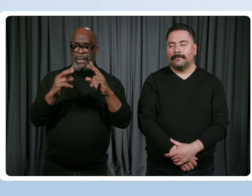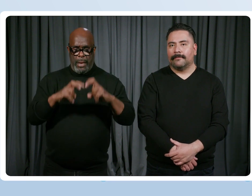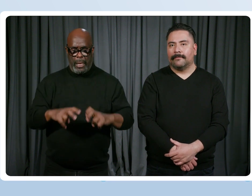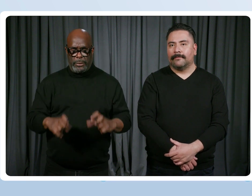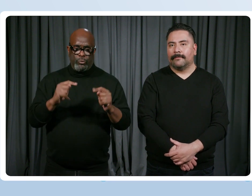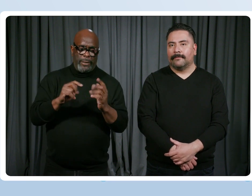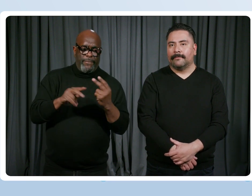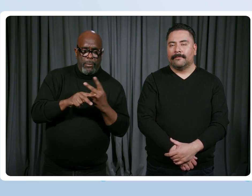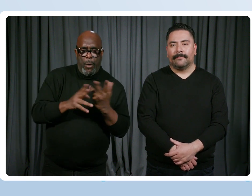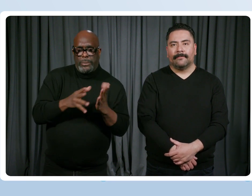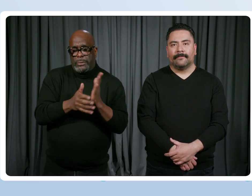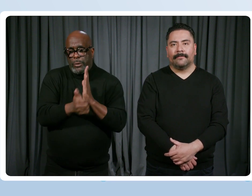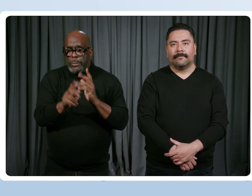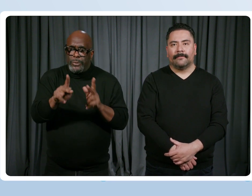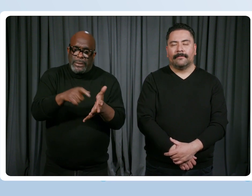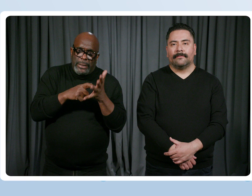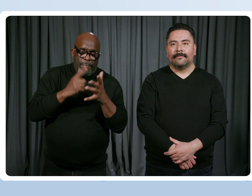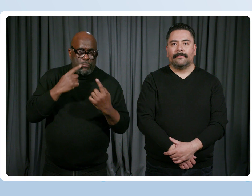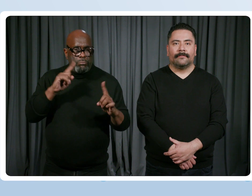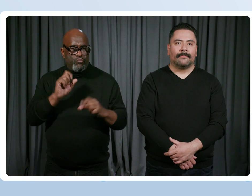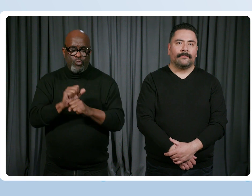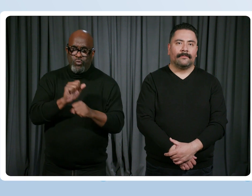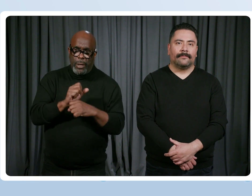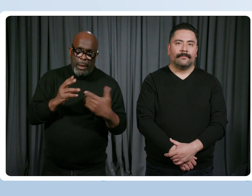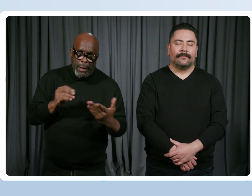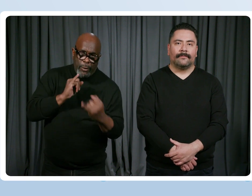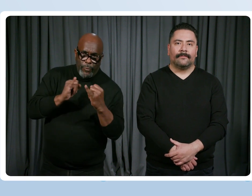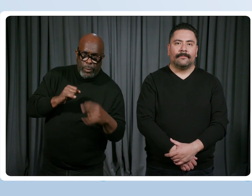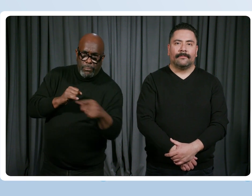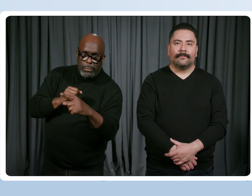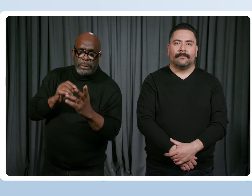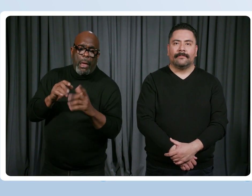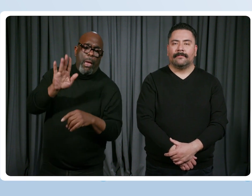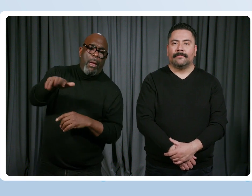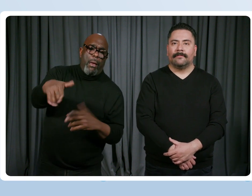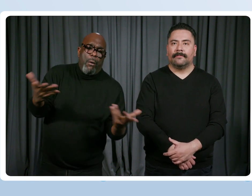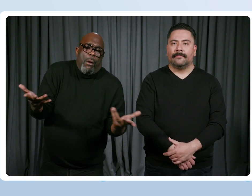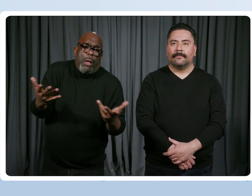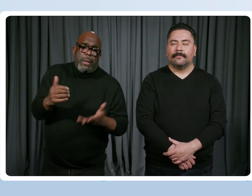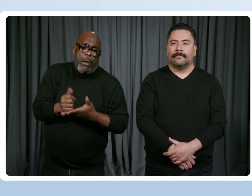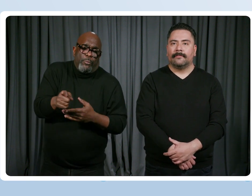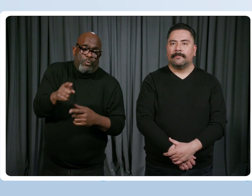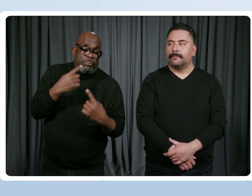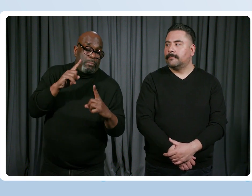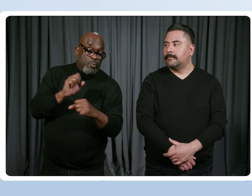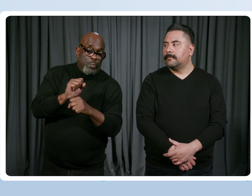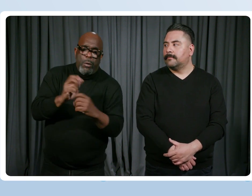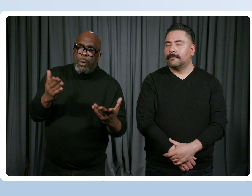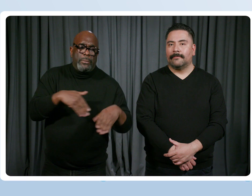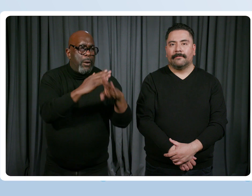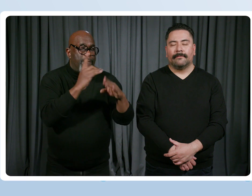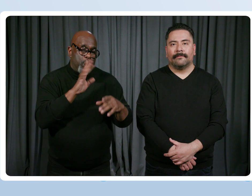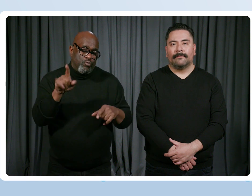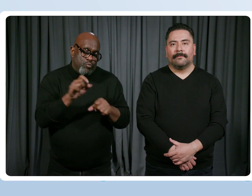need to be able to work, and then interviewing these individuals about okay, what is facilitating them to work, or a barrier to work, or maybe